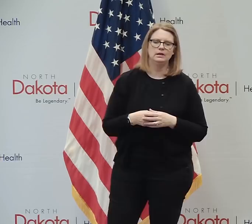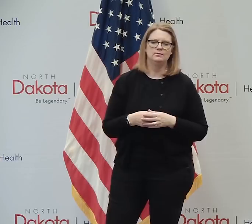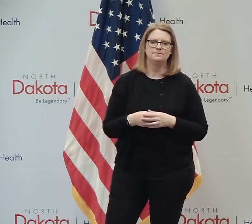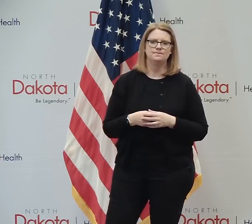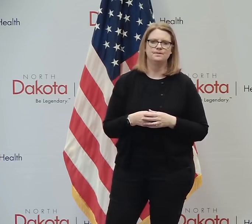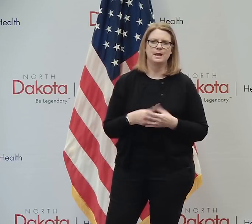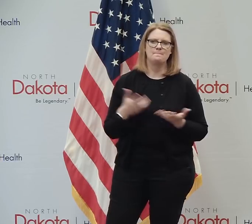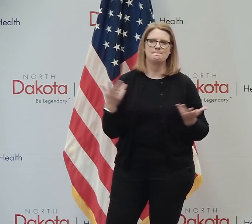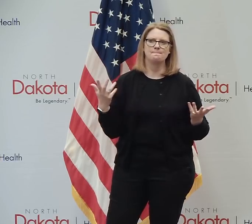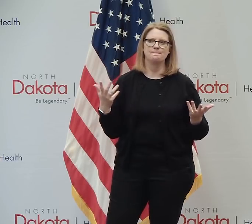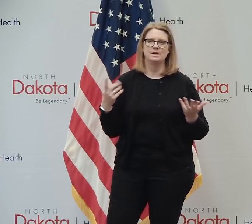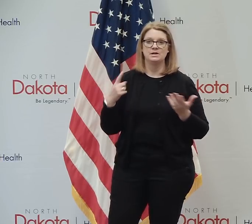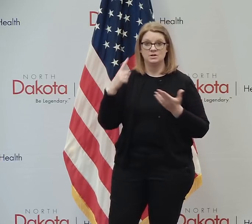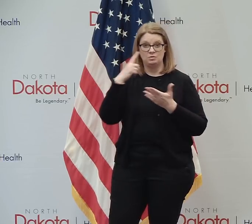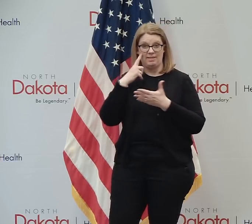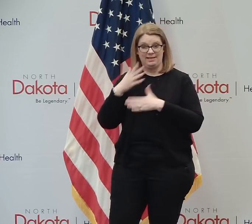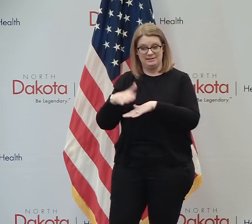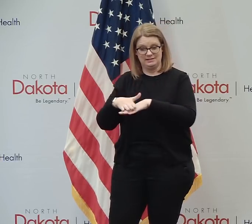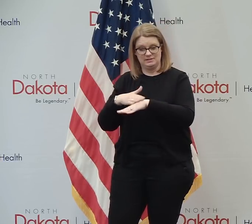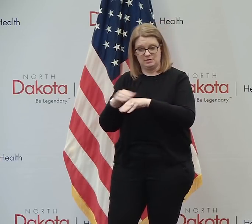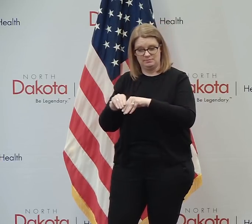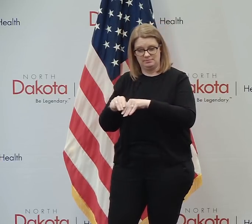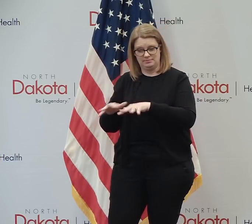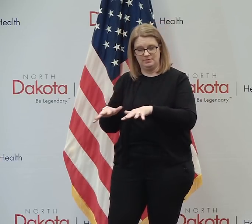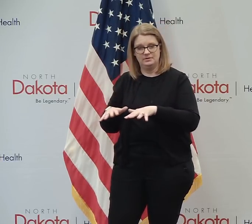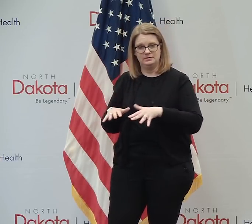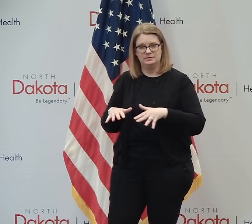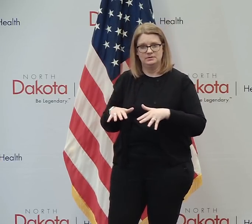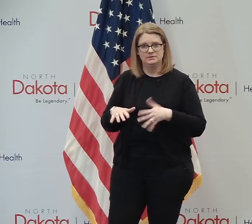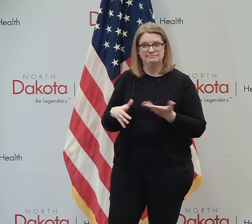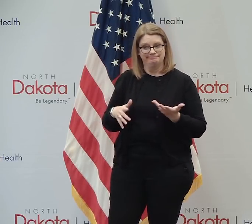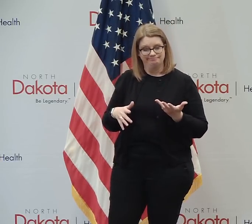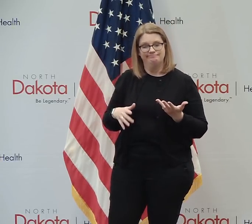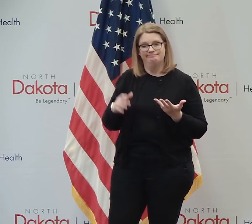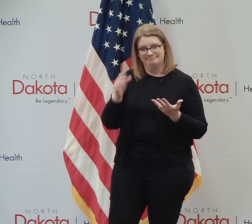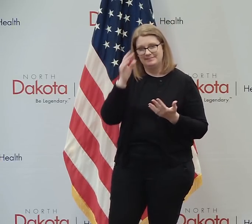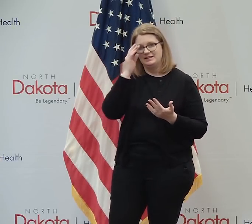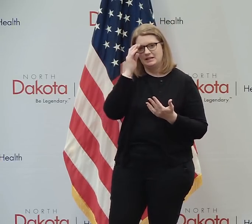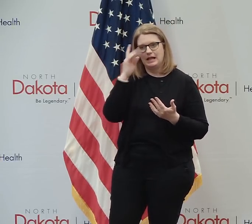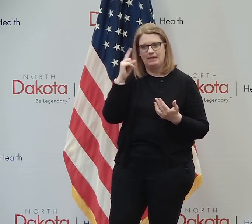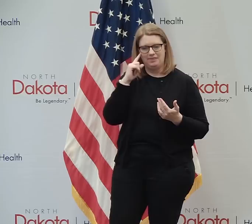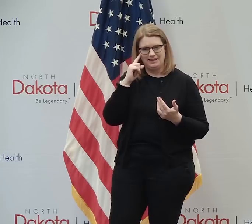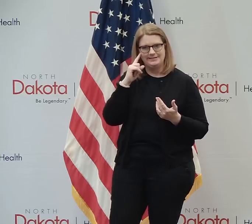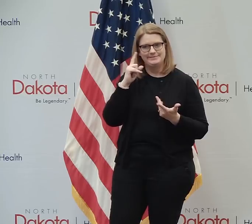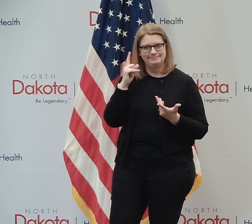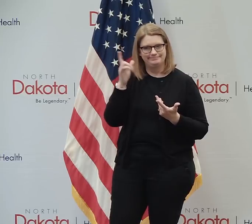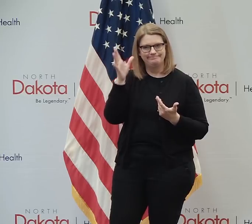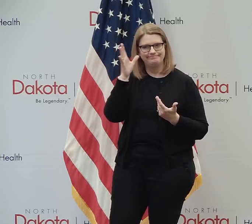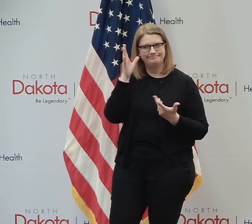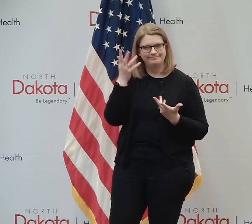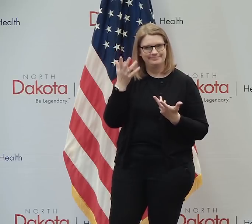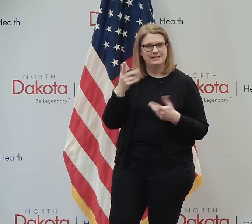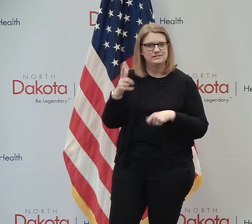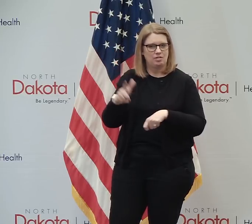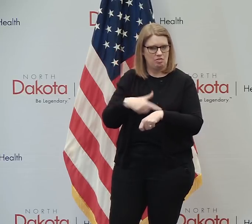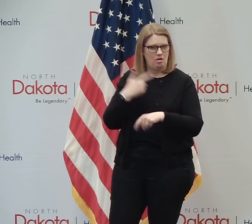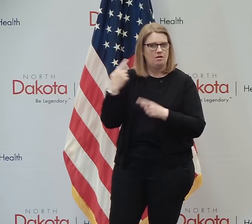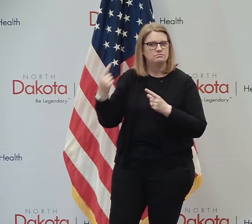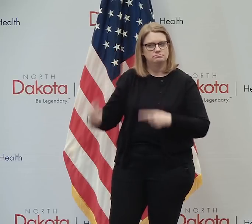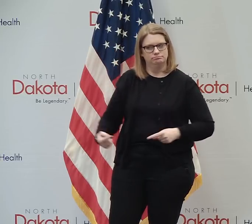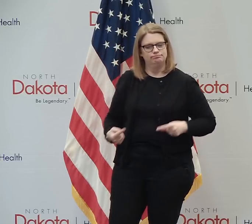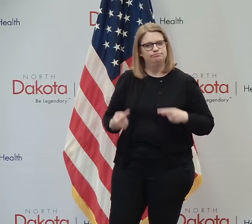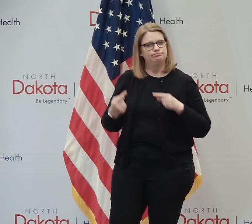think it'll go out, I think we've got a ways to go. I think we have one